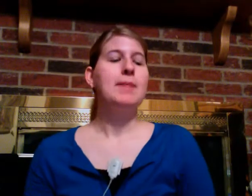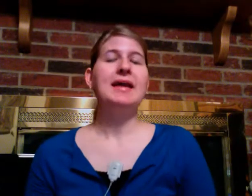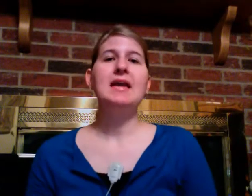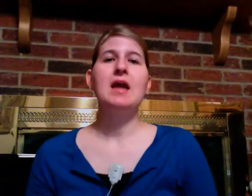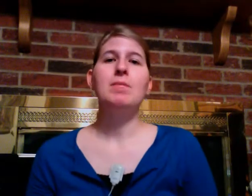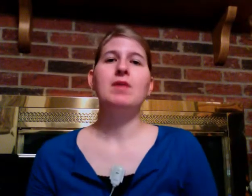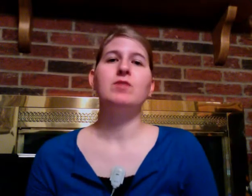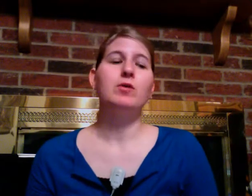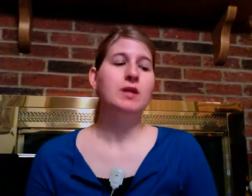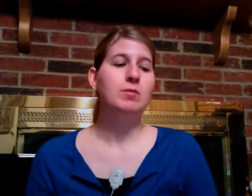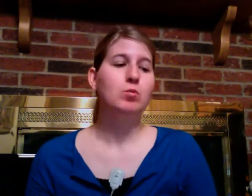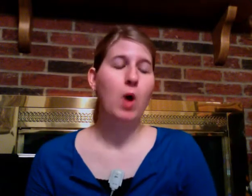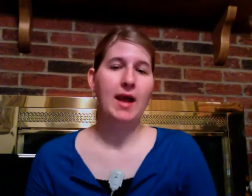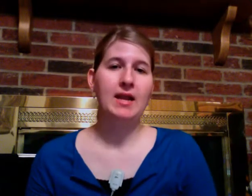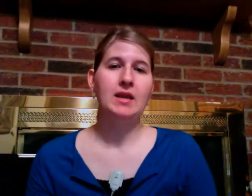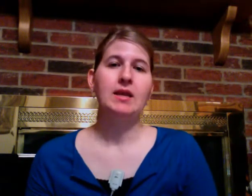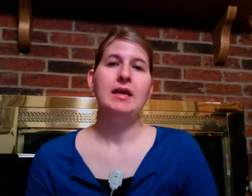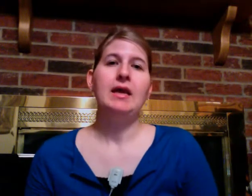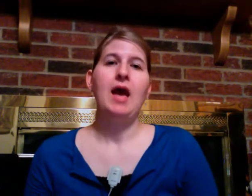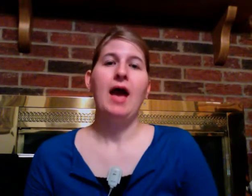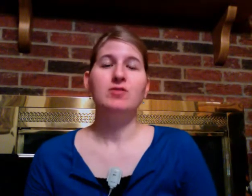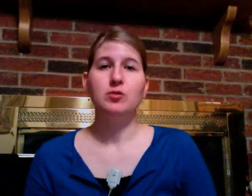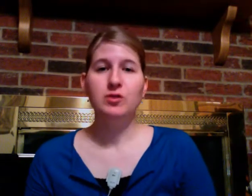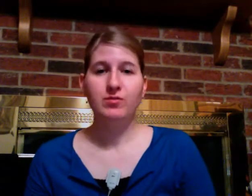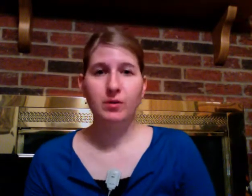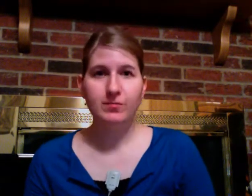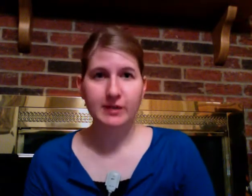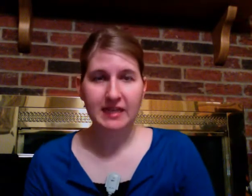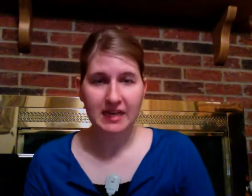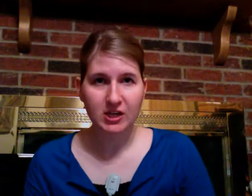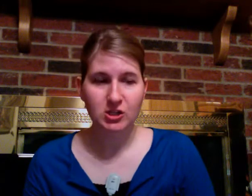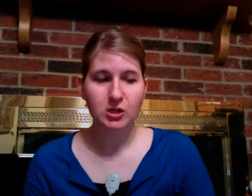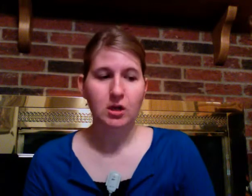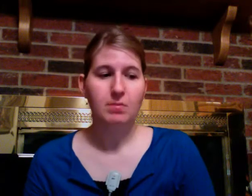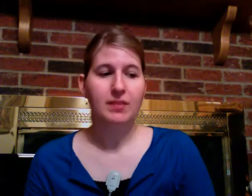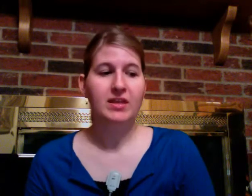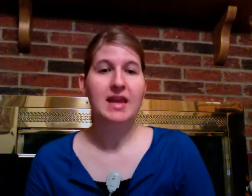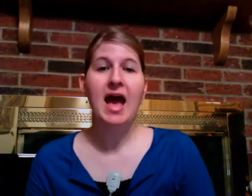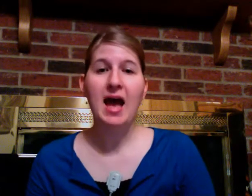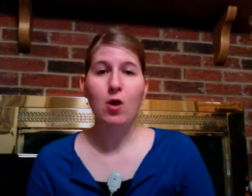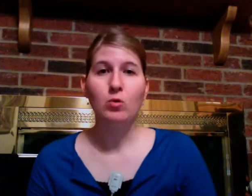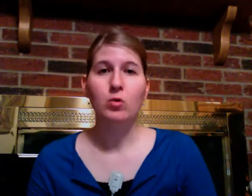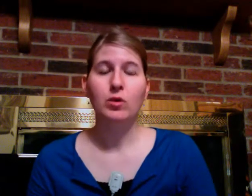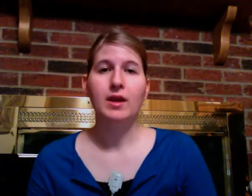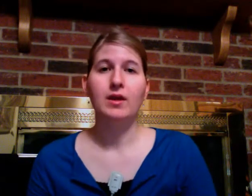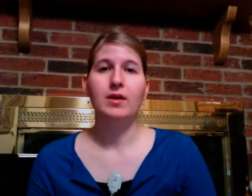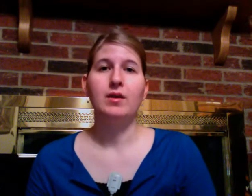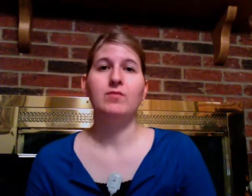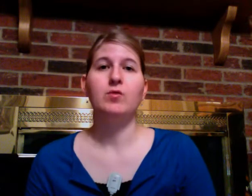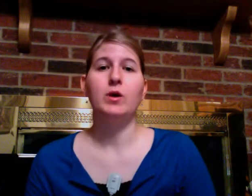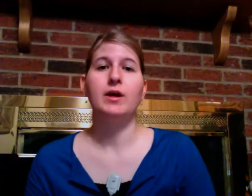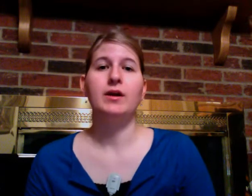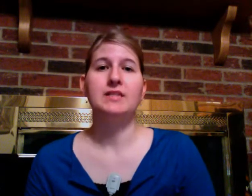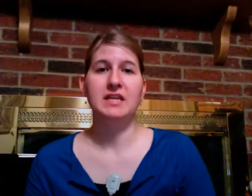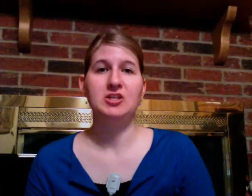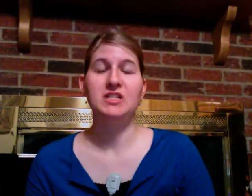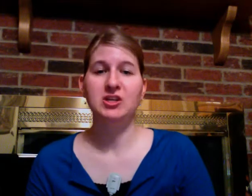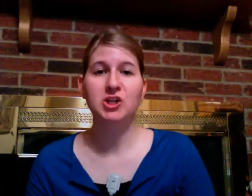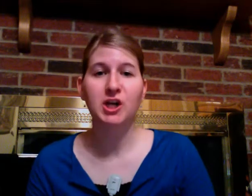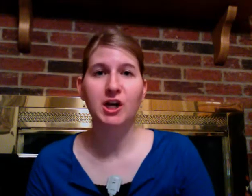Backing up, if we go to number 1, I've shown you the verb for teach, but the noun for teach, teacher,